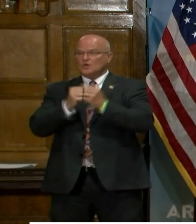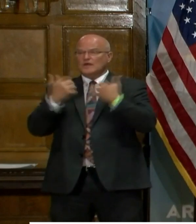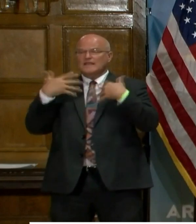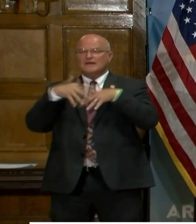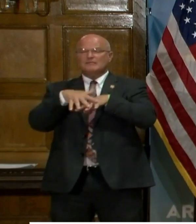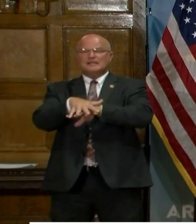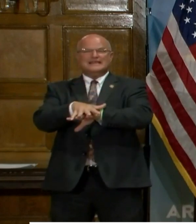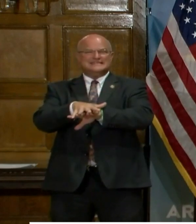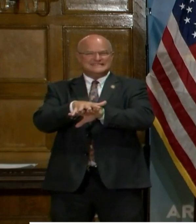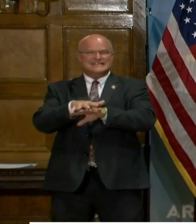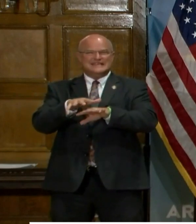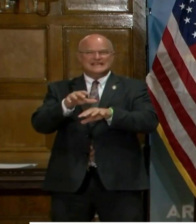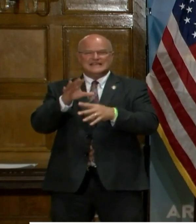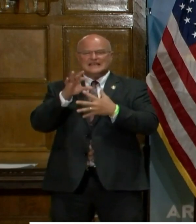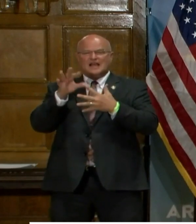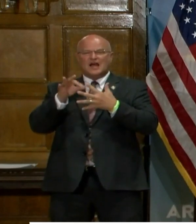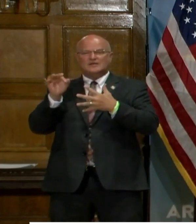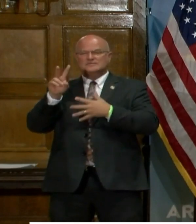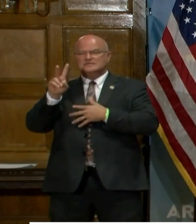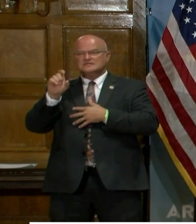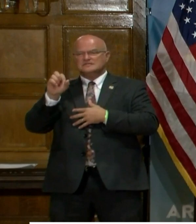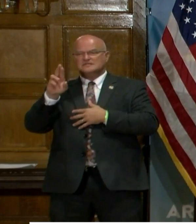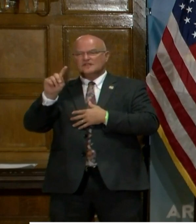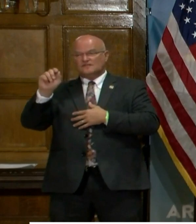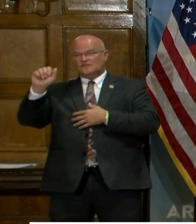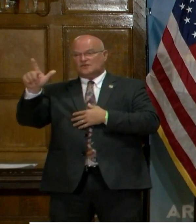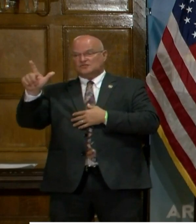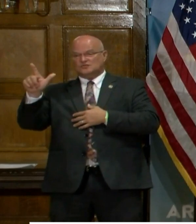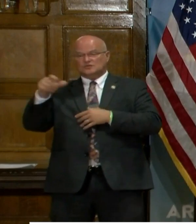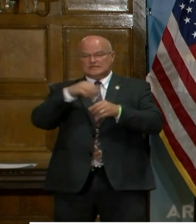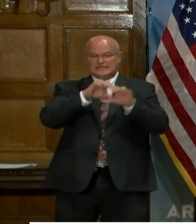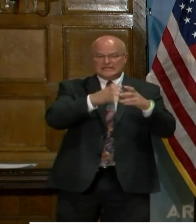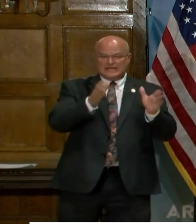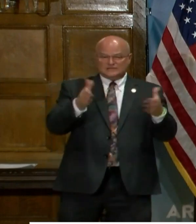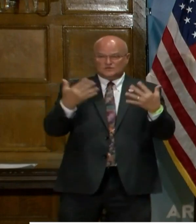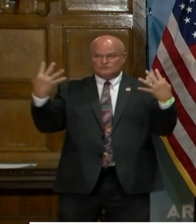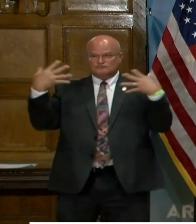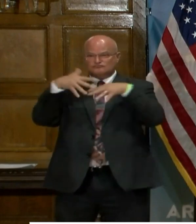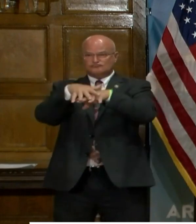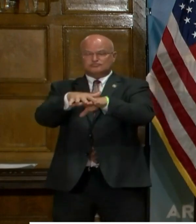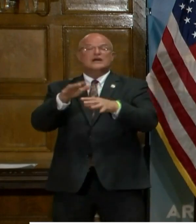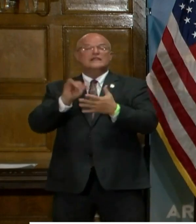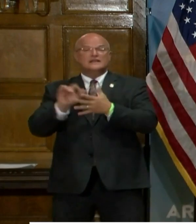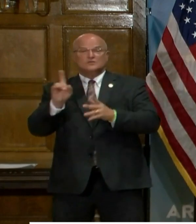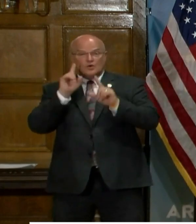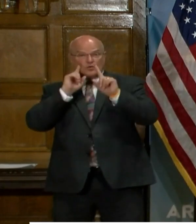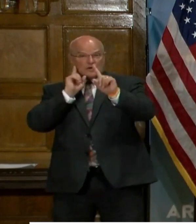blended environment, an option to go virtual as needed, and that's where we're going.